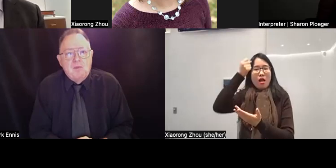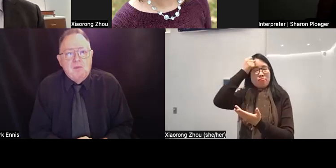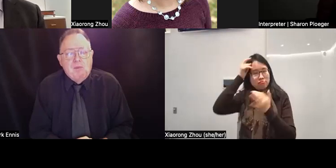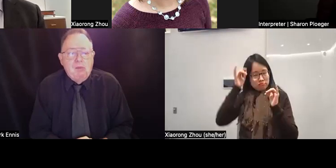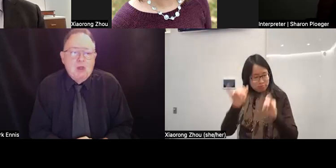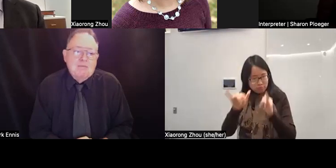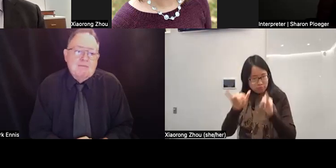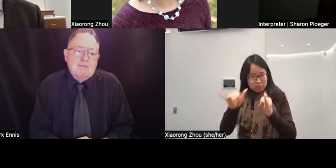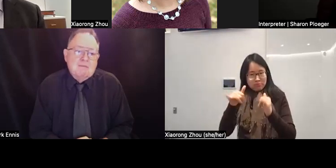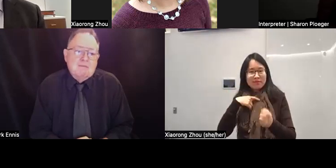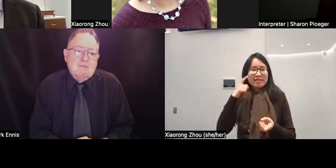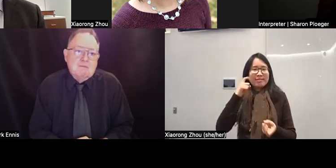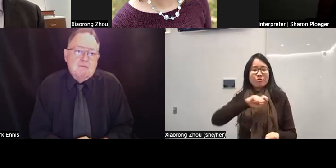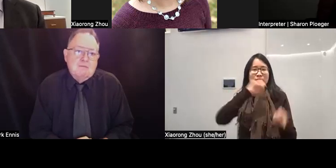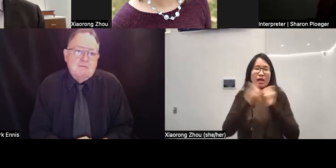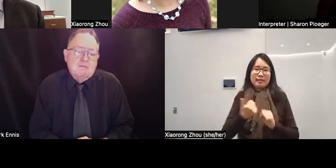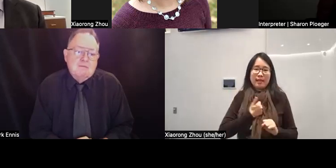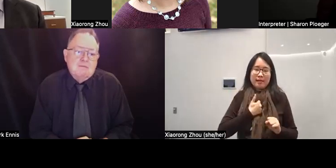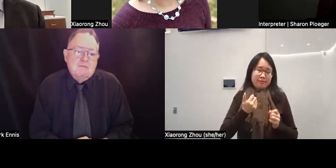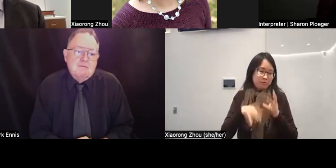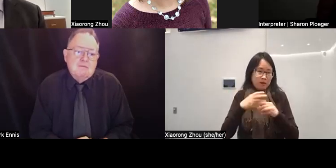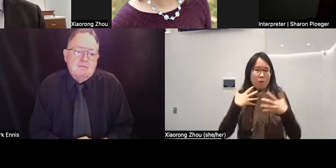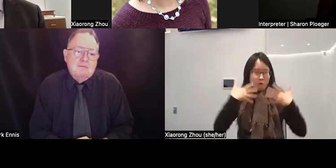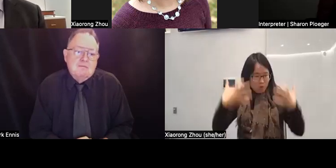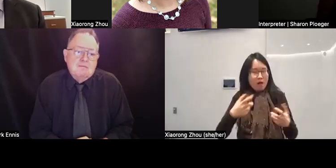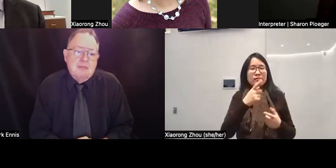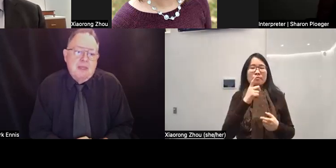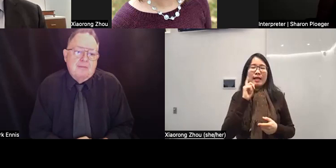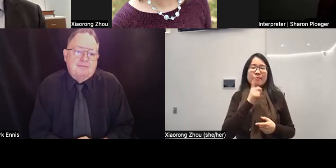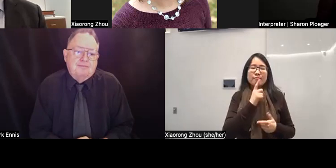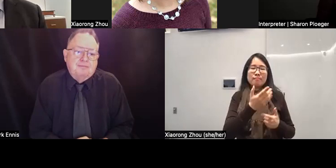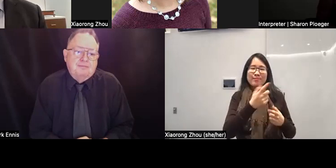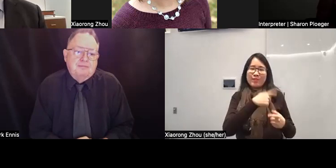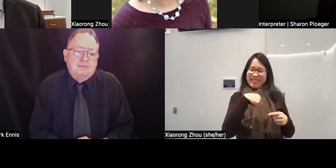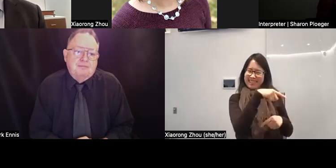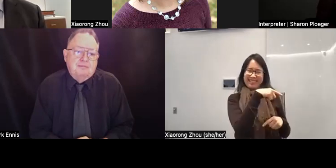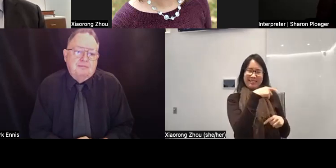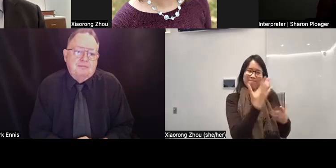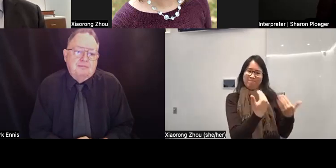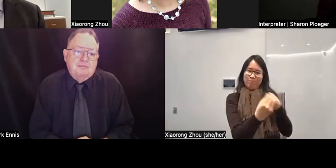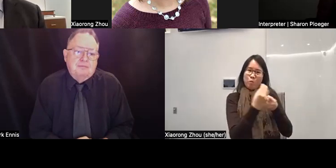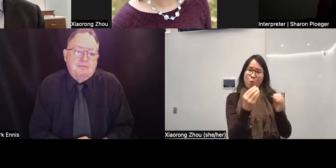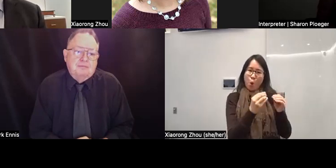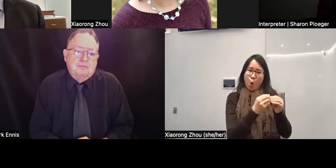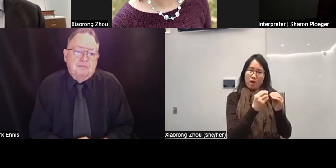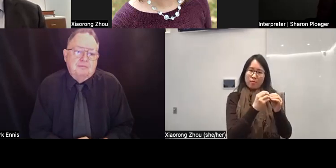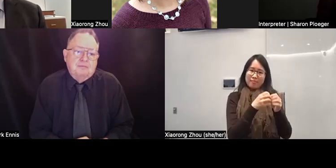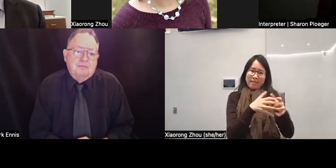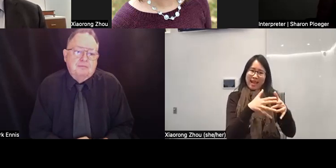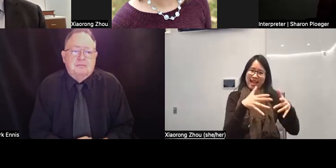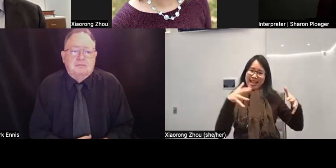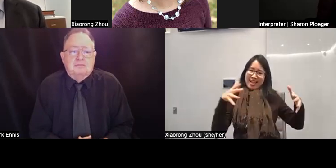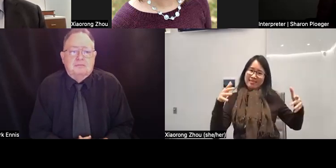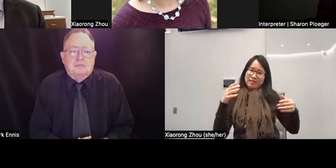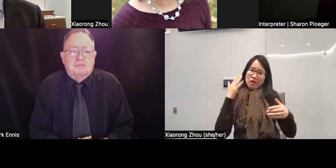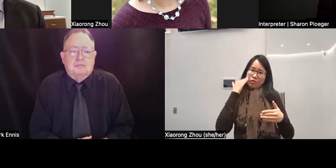learned more about that, those opportunities for rehab. And I saw, okay, I can change what was happening in China. I